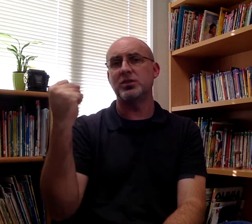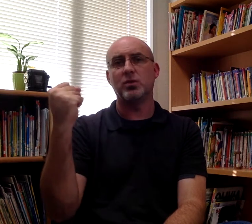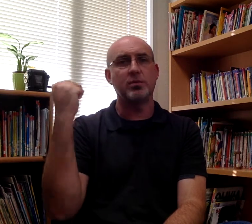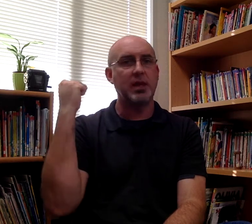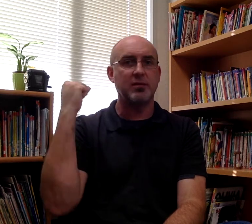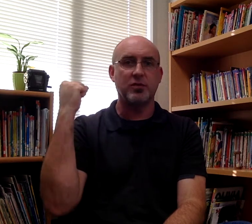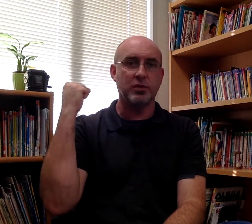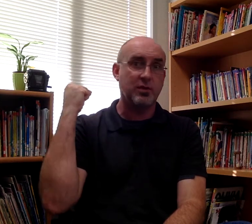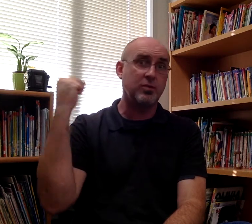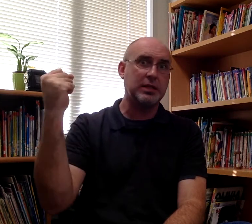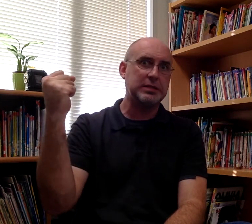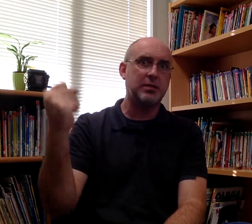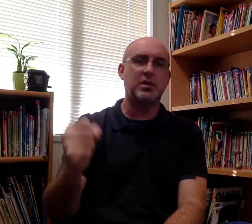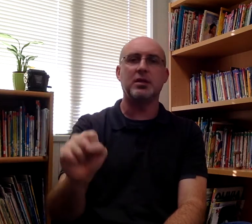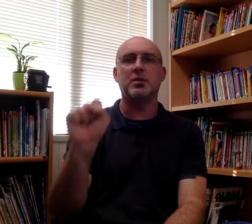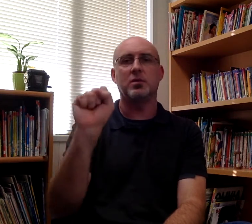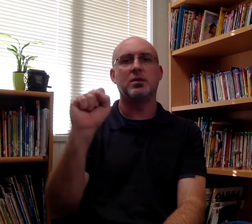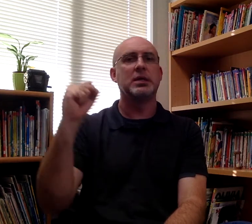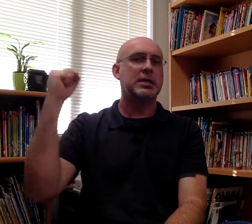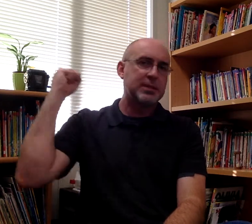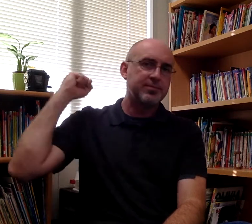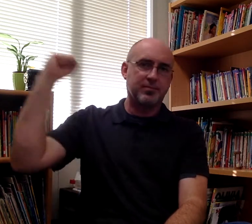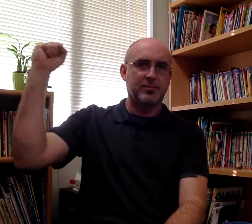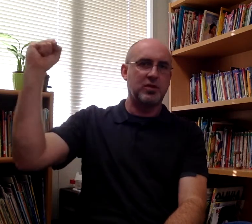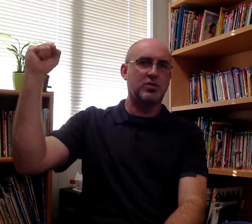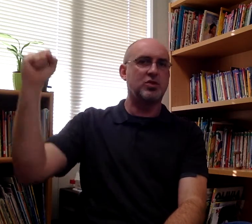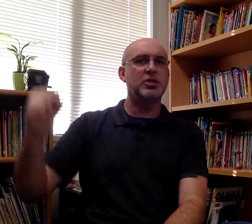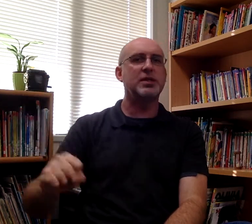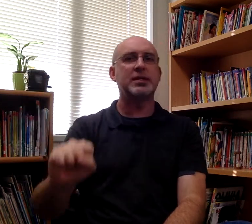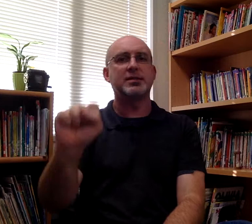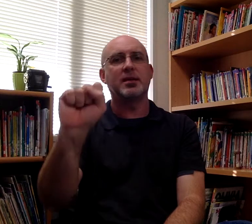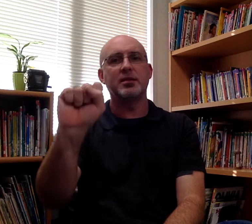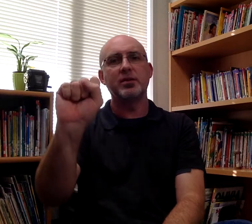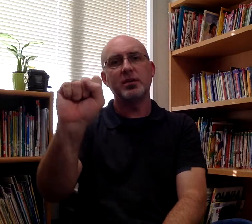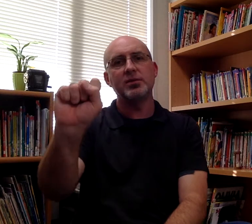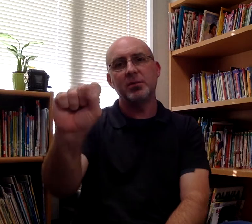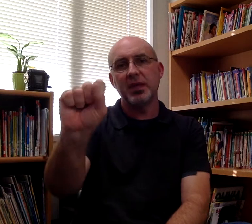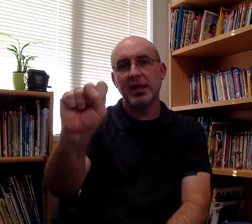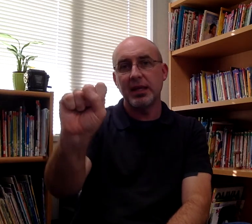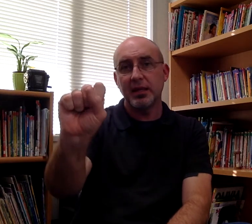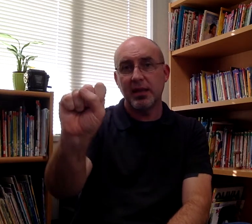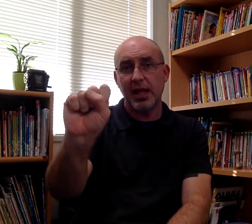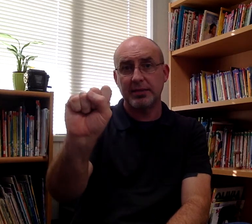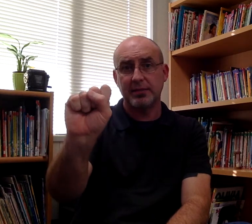would make if you're going to threaten somebody, or you're cheering in solidarity with something. S.